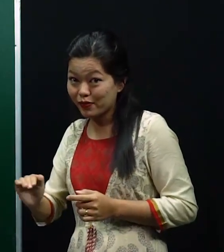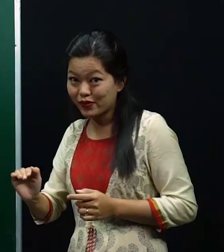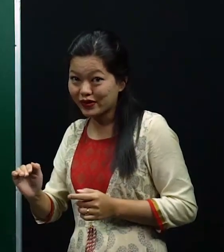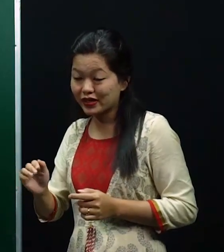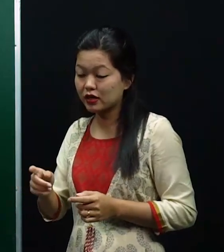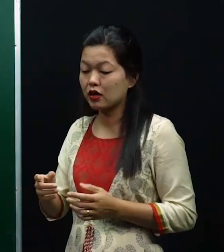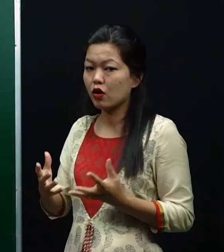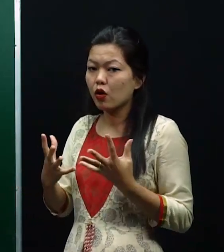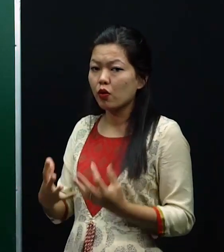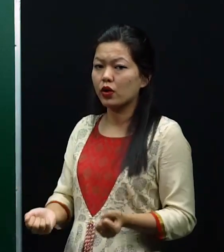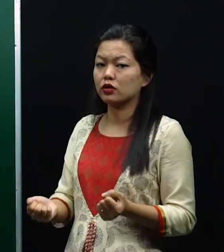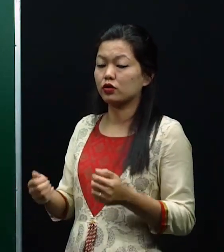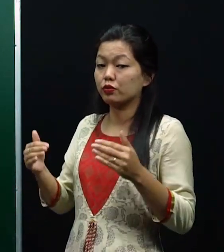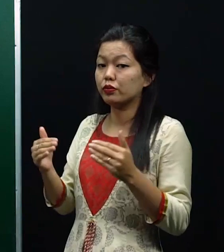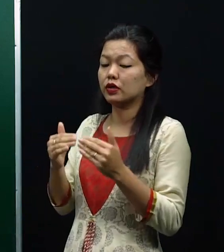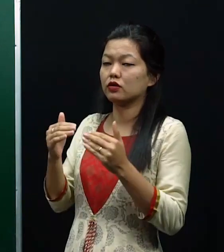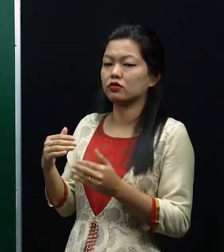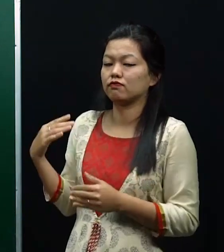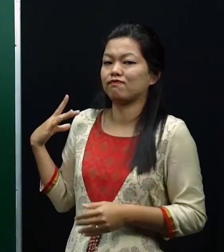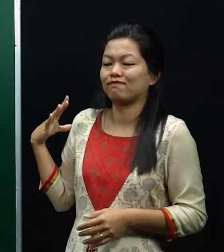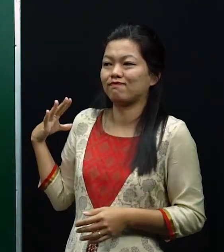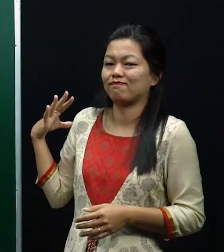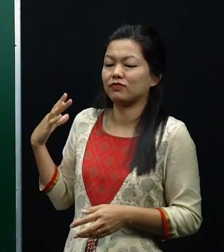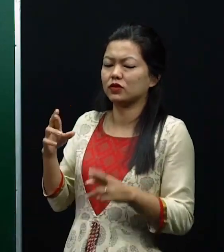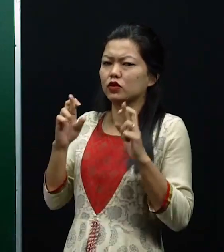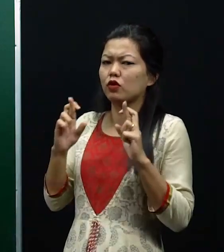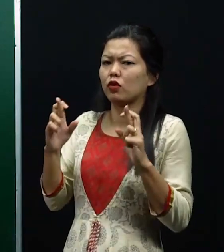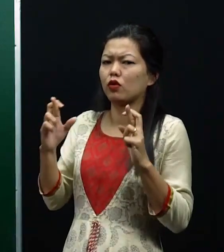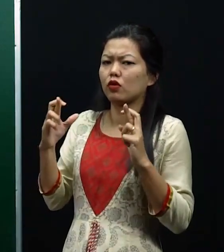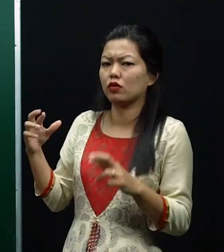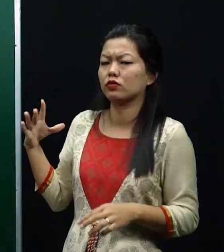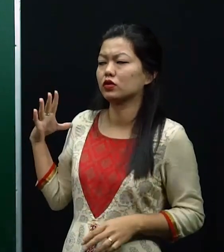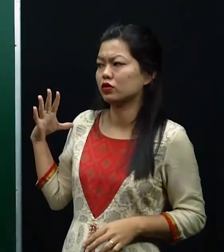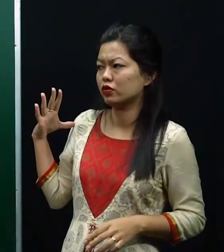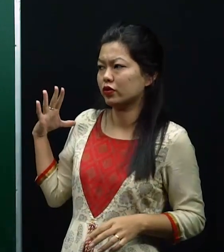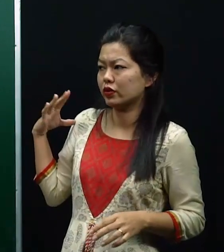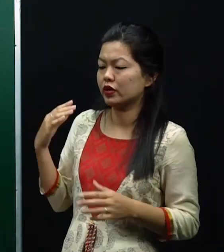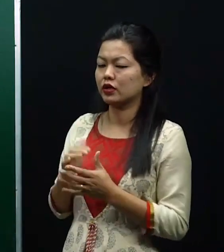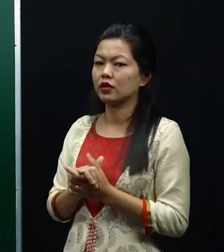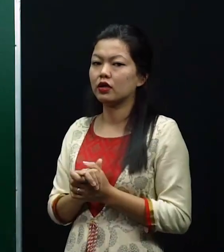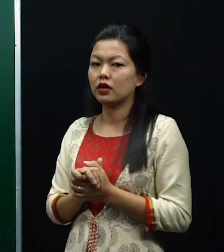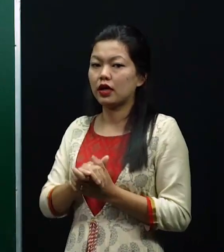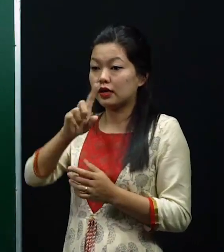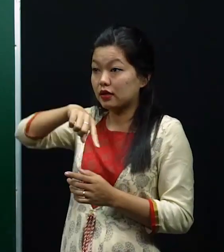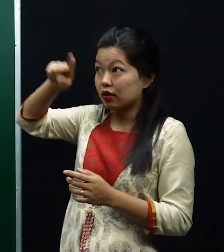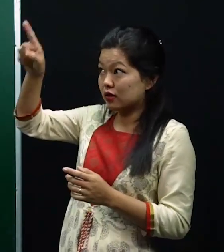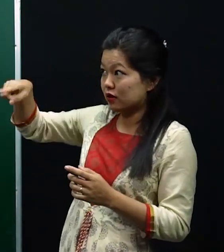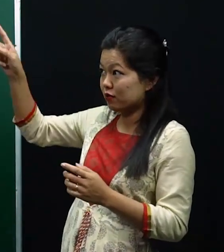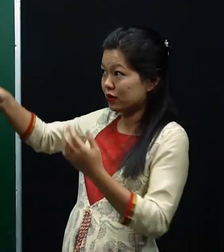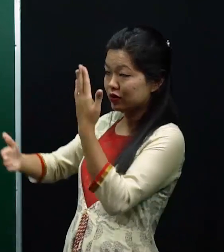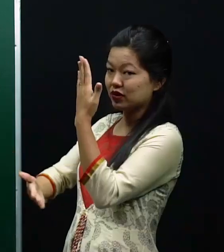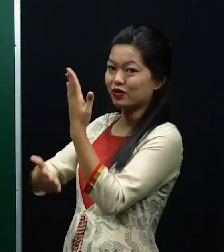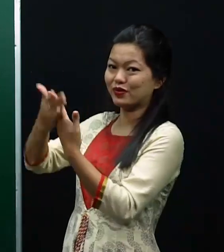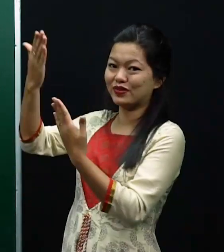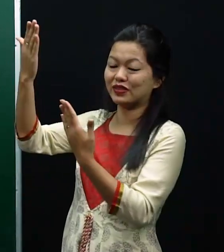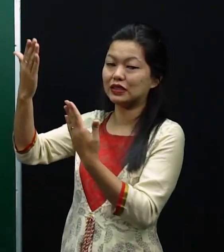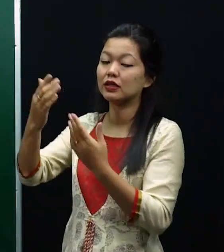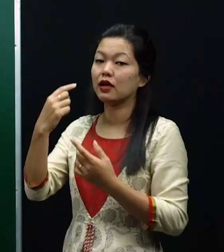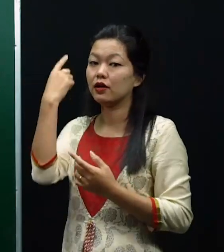coming to their village. And everyone was getting ready. And when this man came to their village, all the villagers